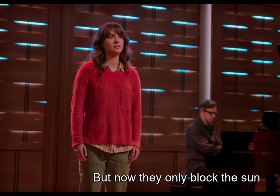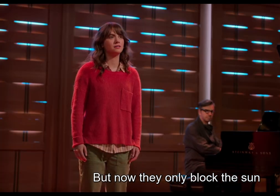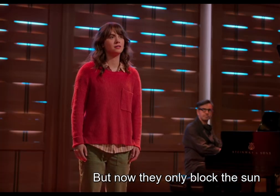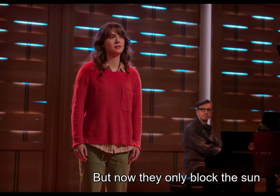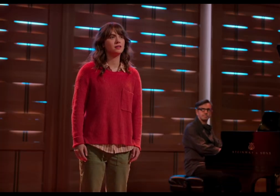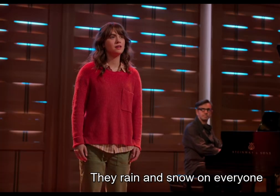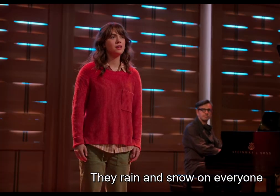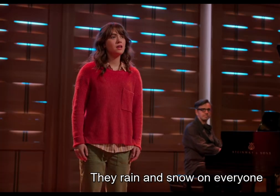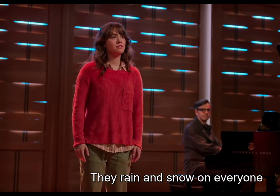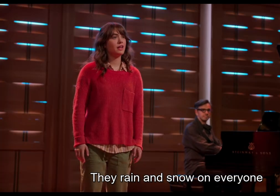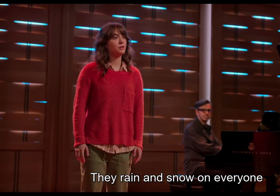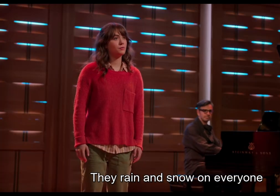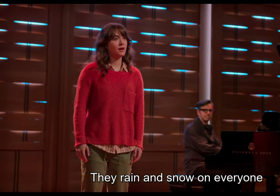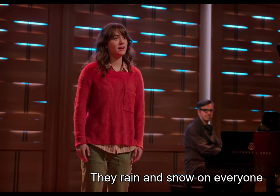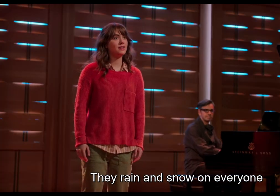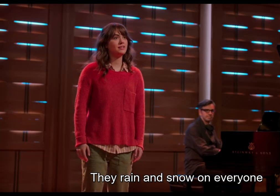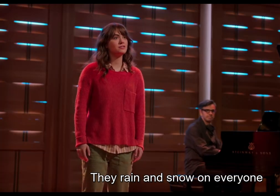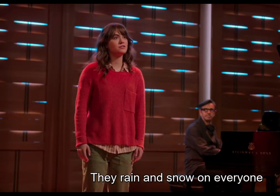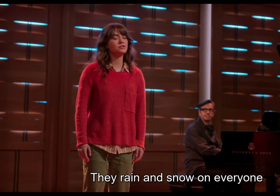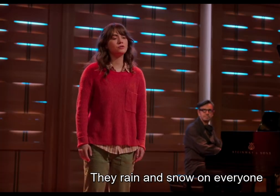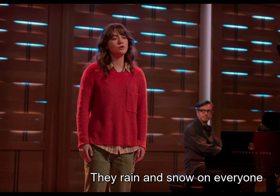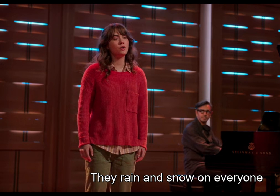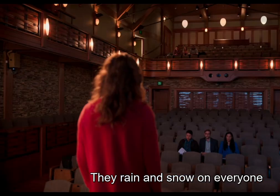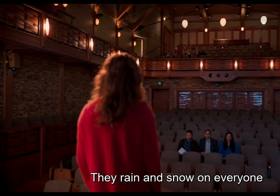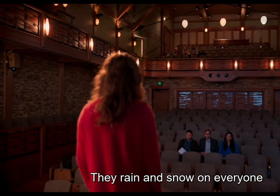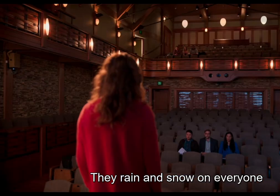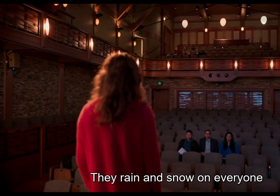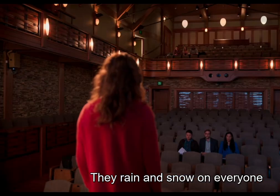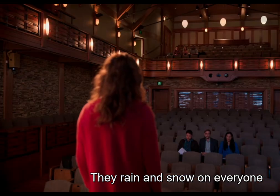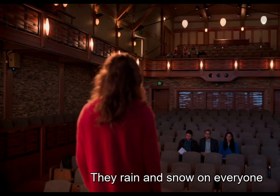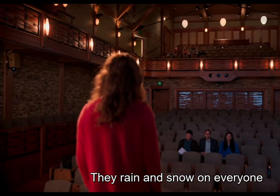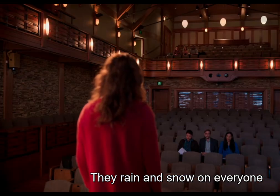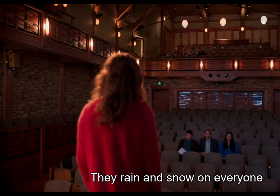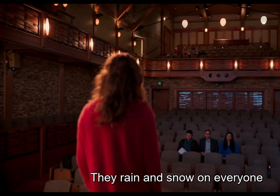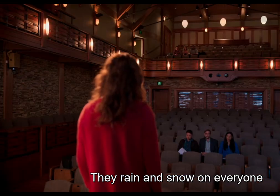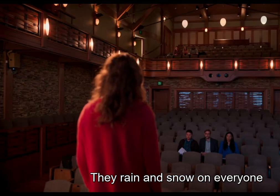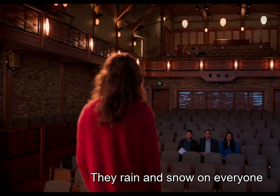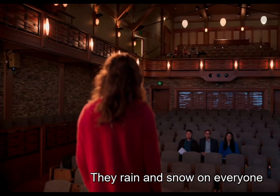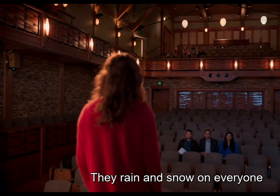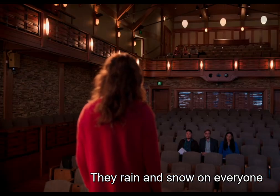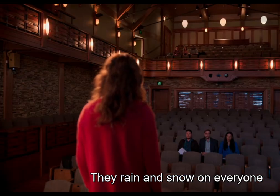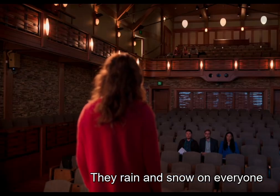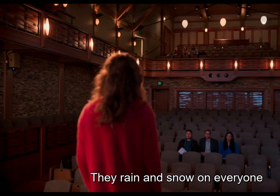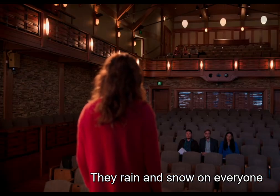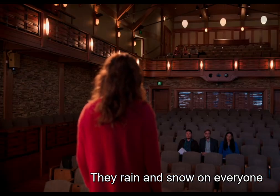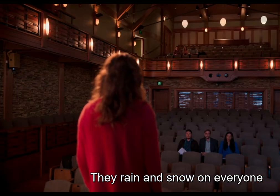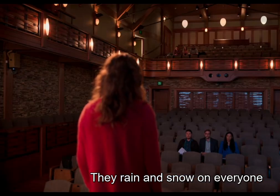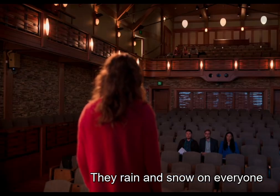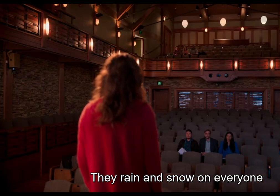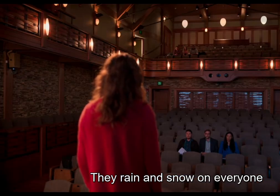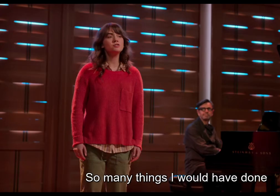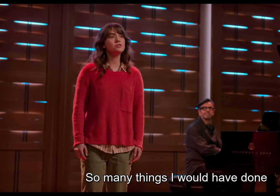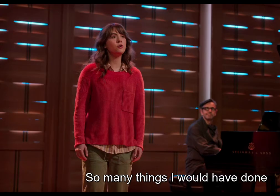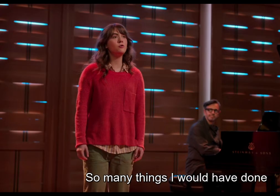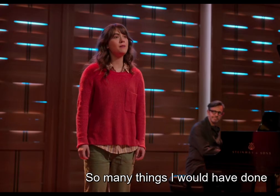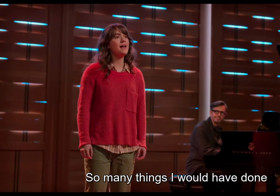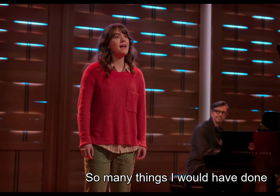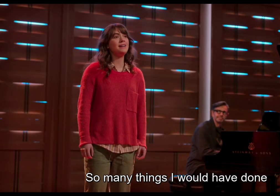They rain and snow on everyone So many